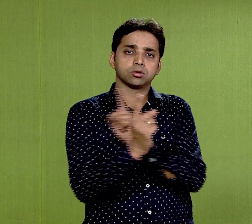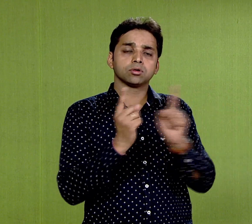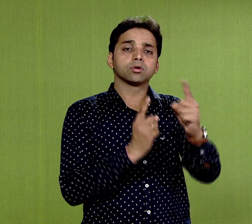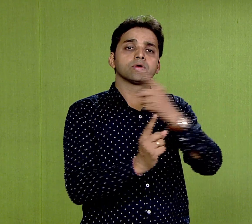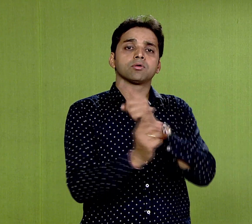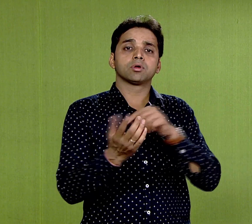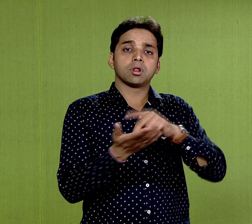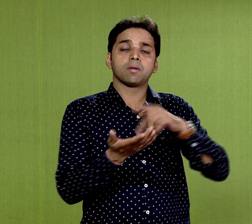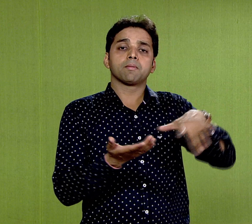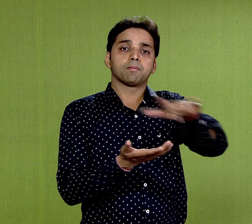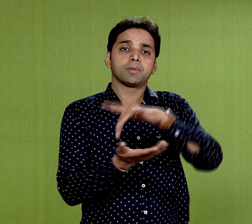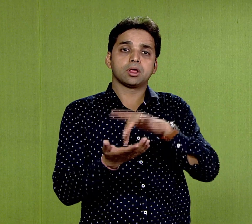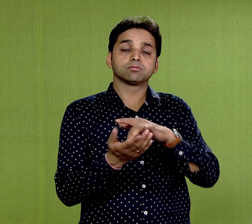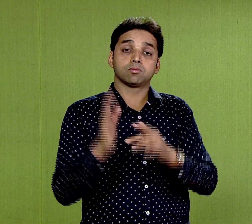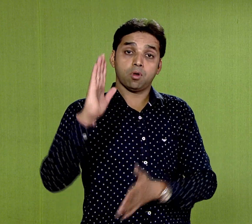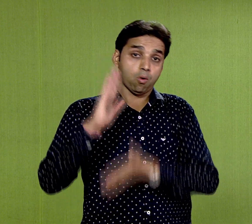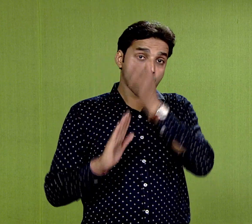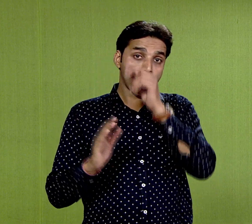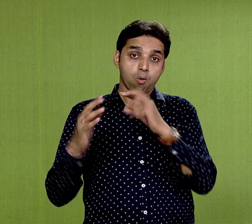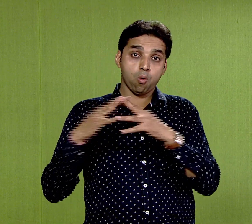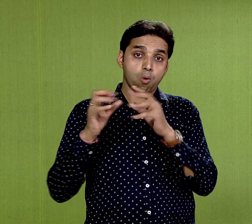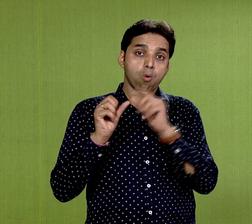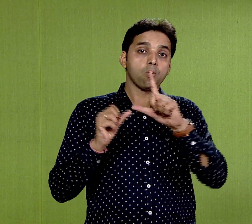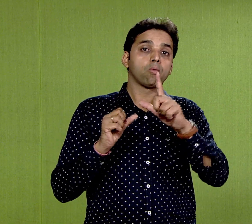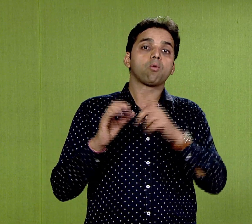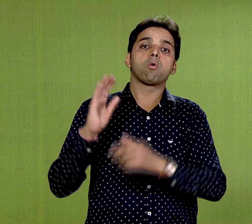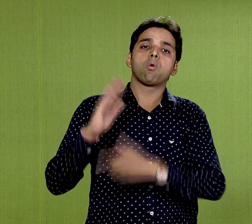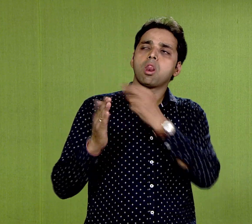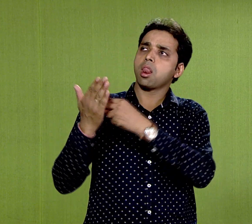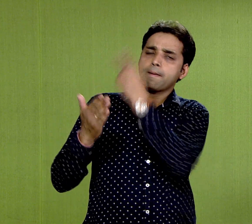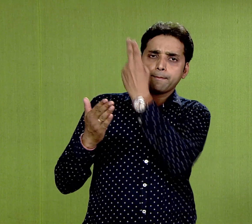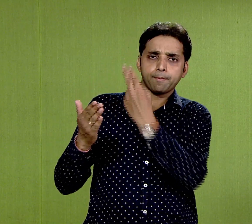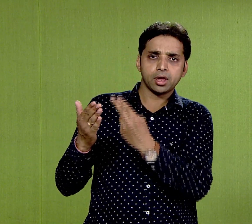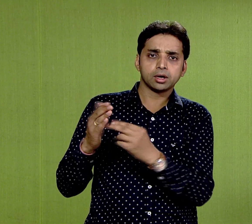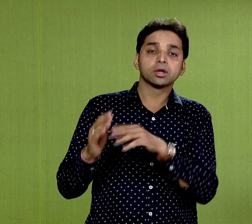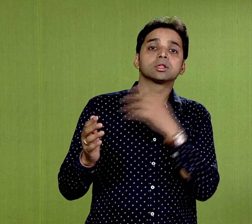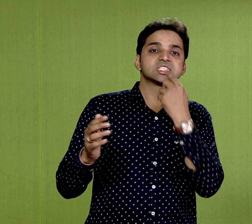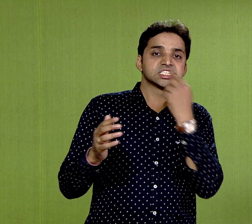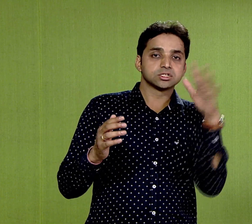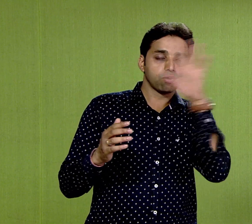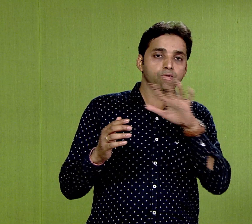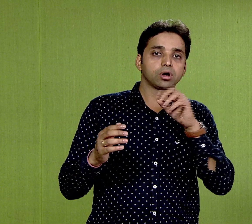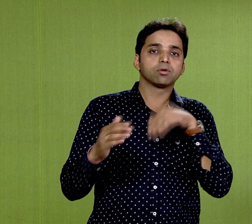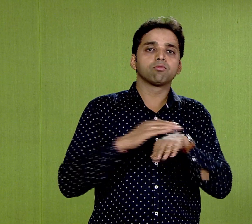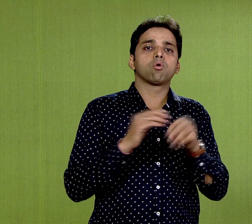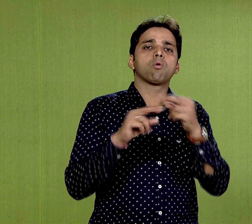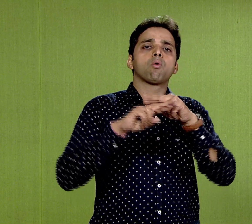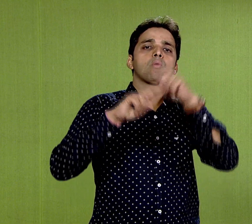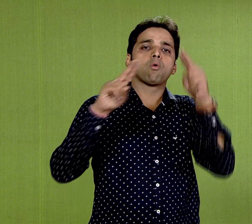replaced wall paintings as the most vital form of art.